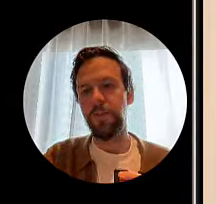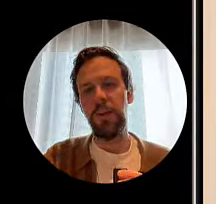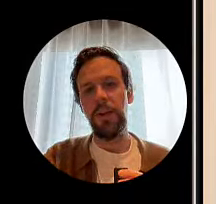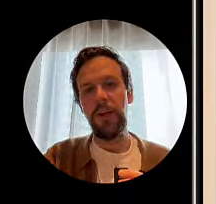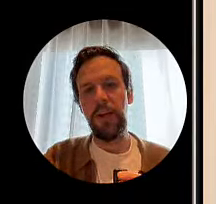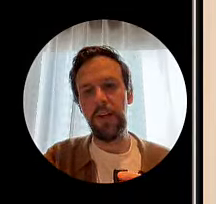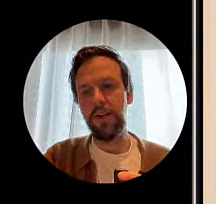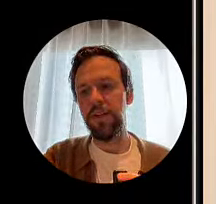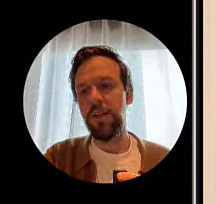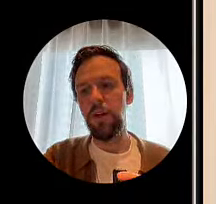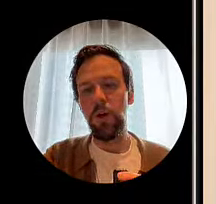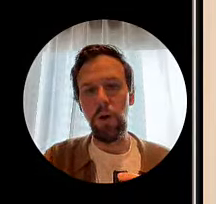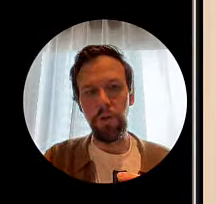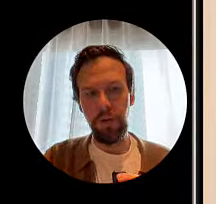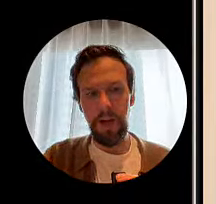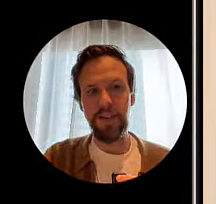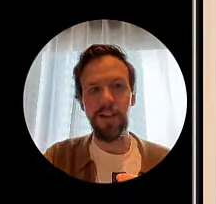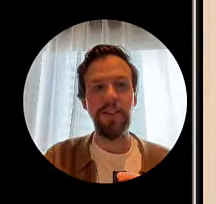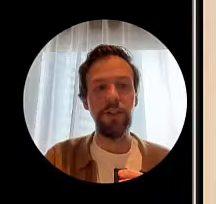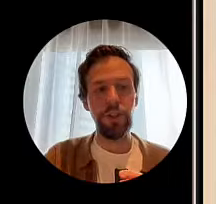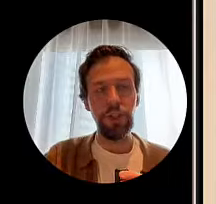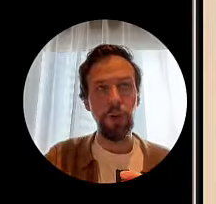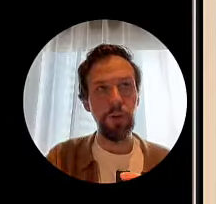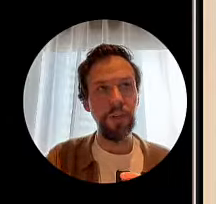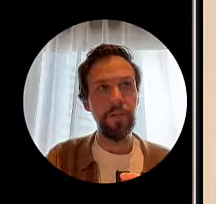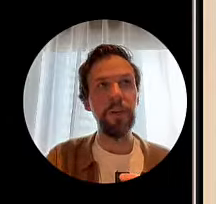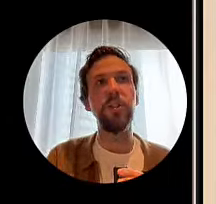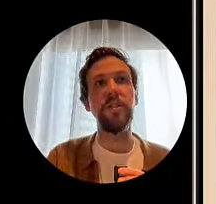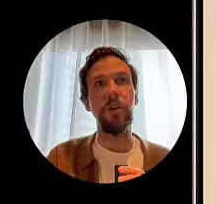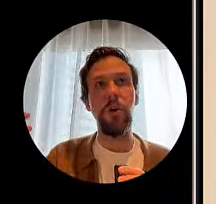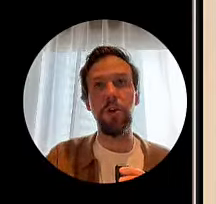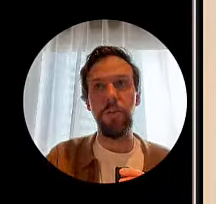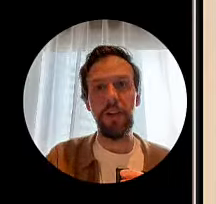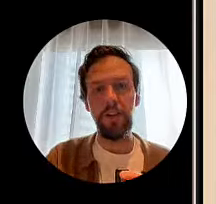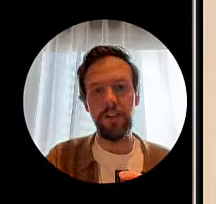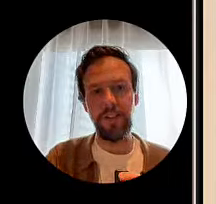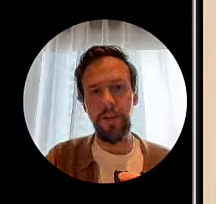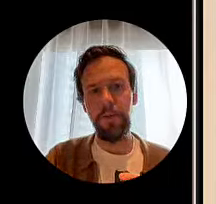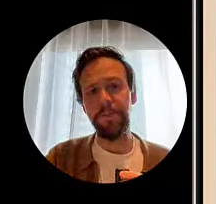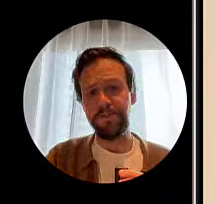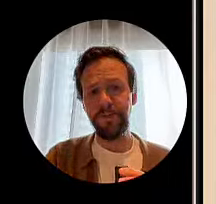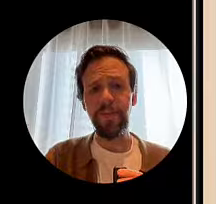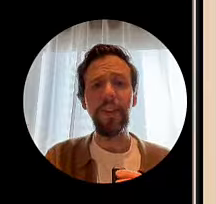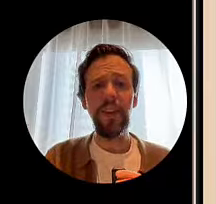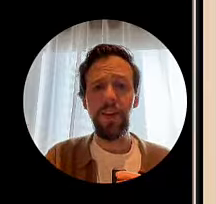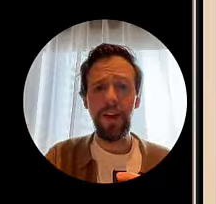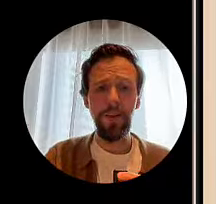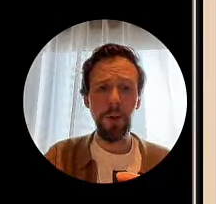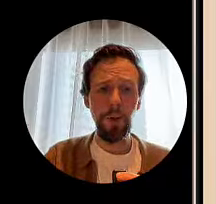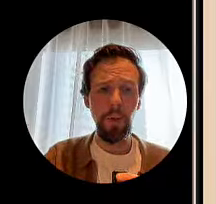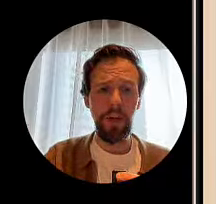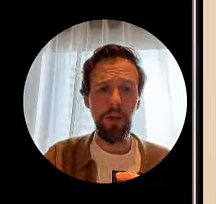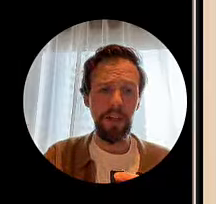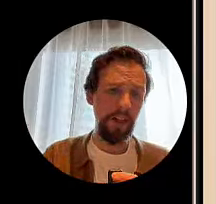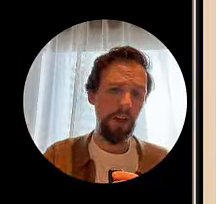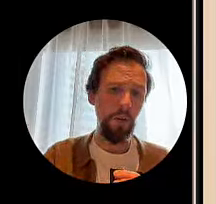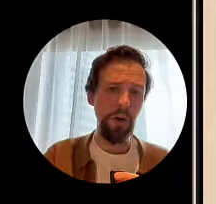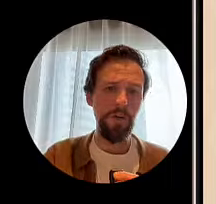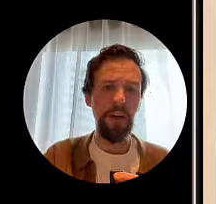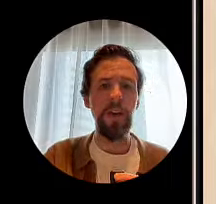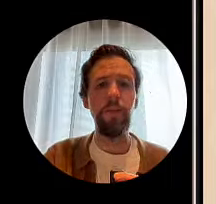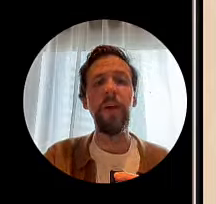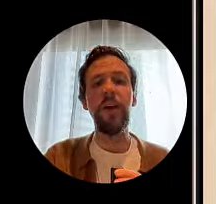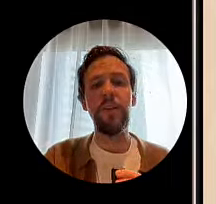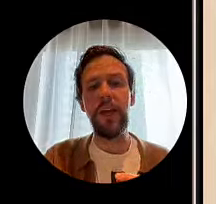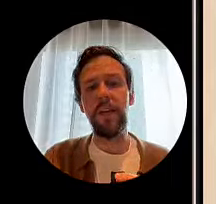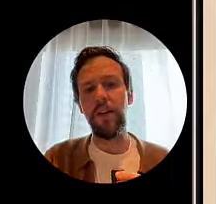on. And all of the puzzles that show those images are automatically skipped. And when you click on one